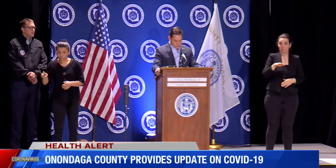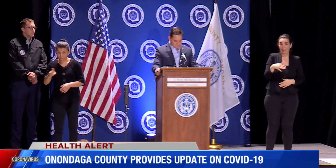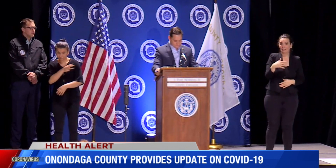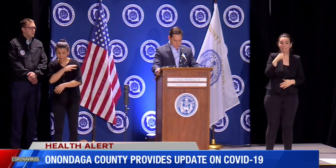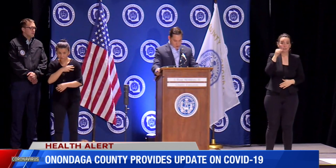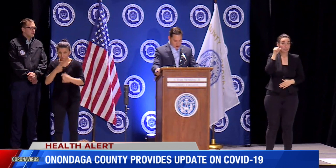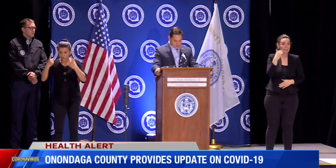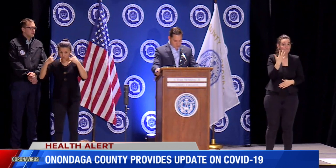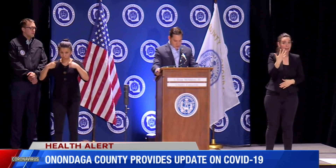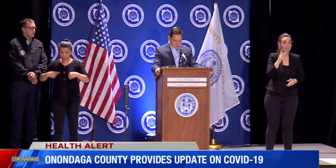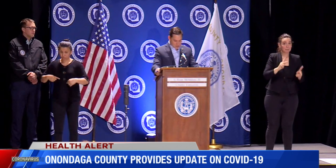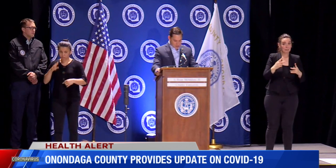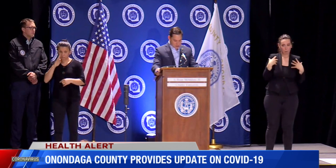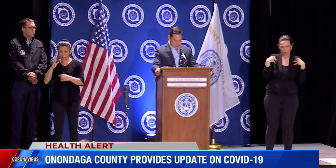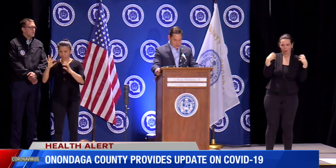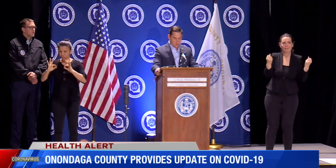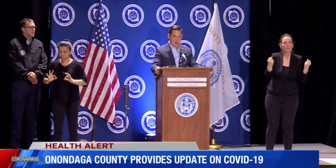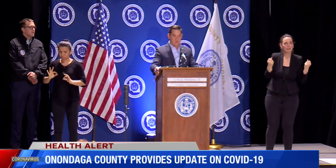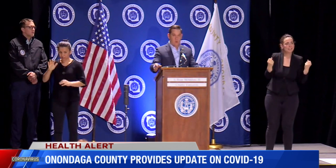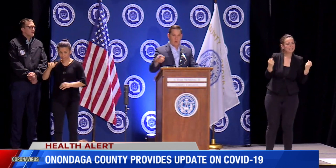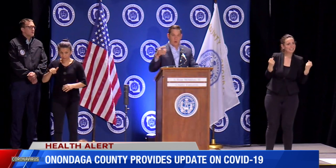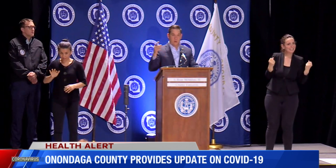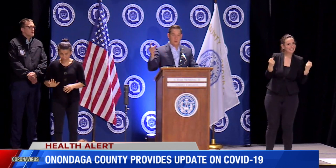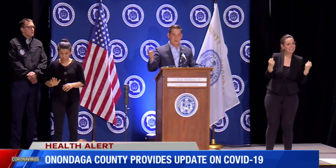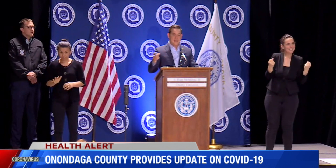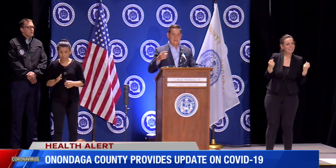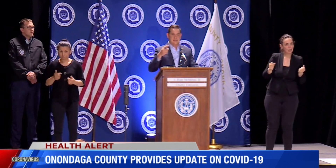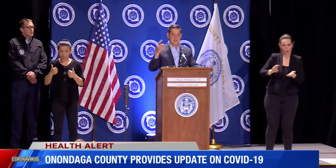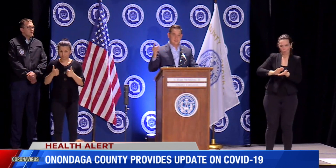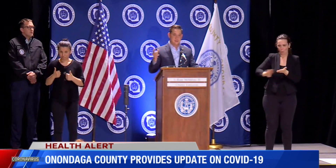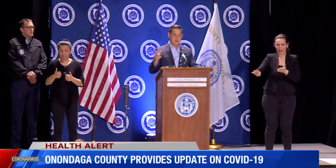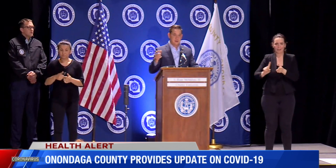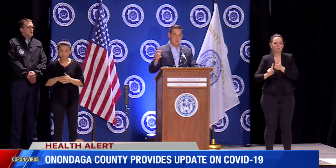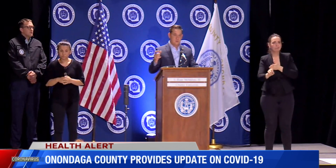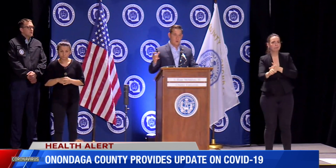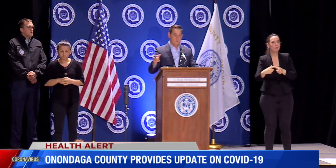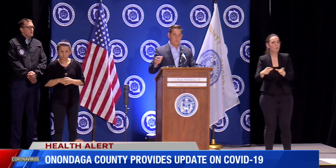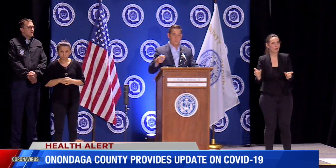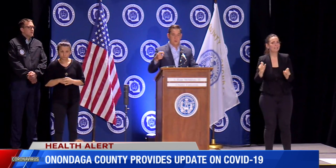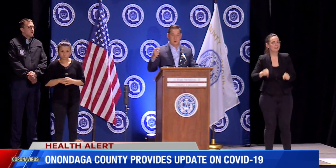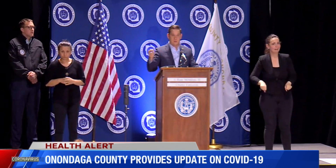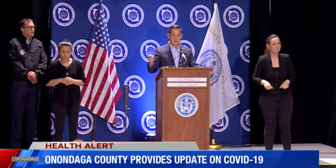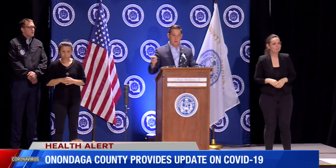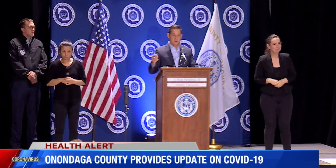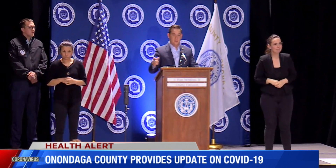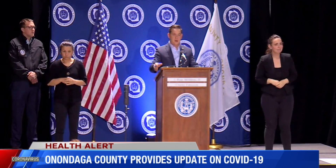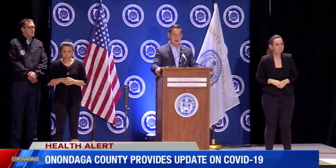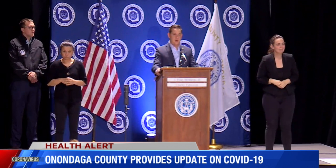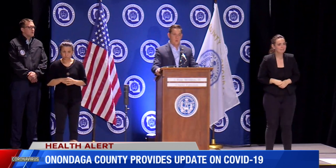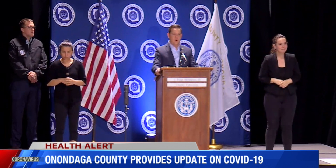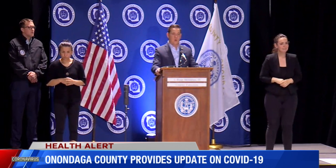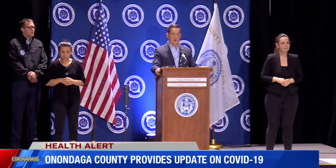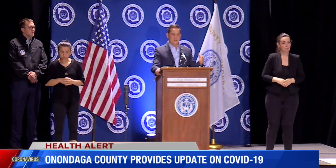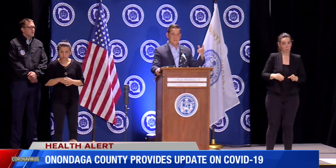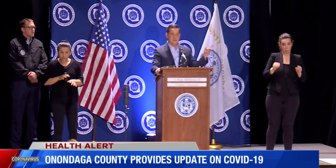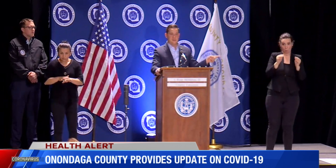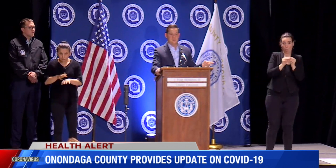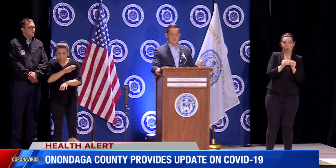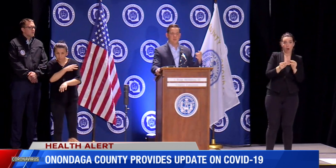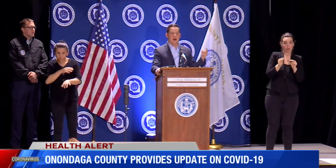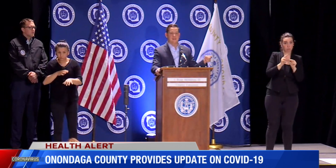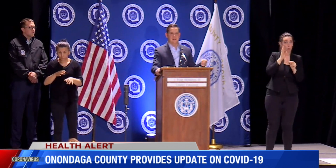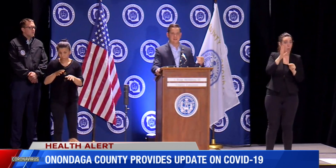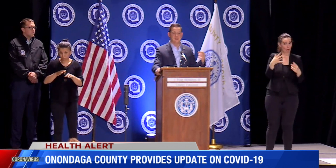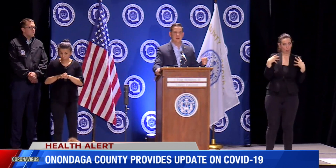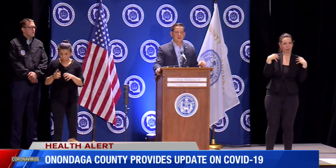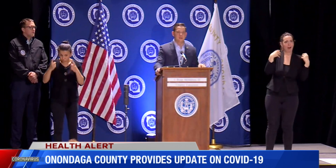isolation, and as we have more cases, more people recovering, more quarantines, this is